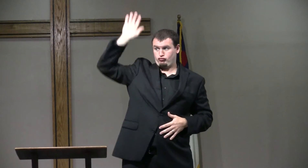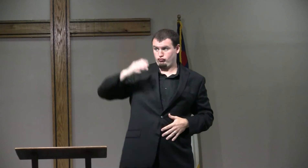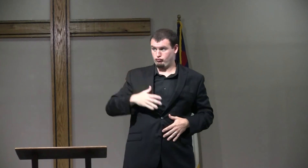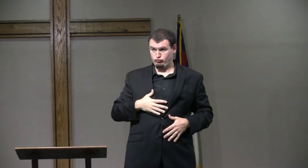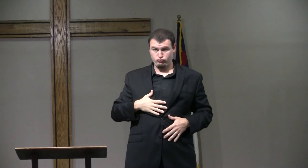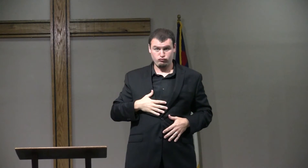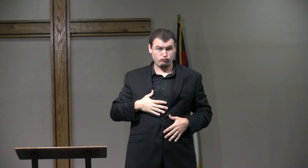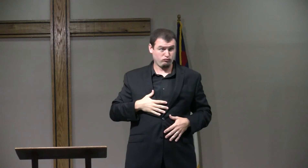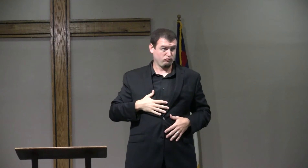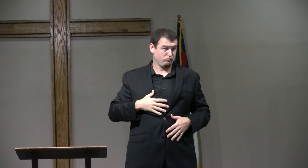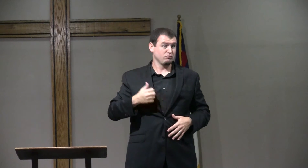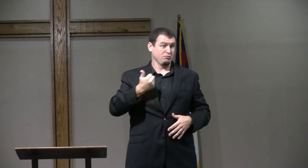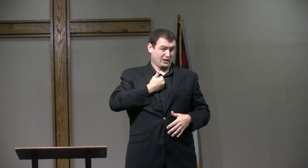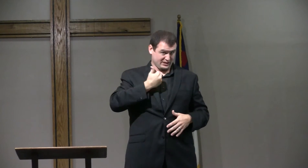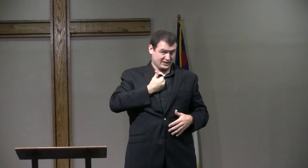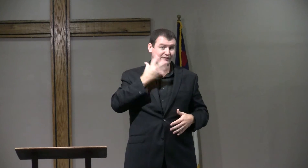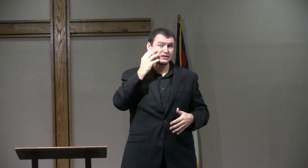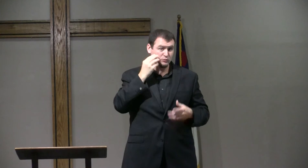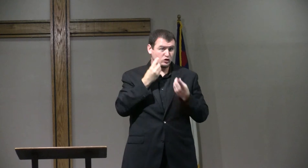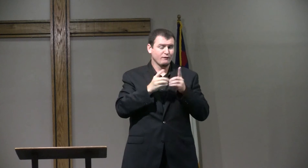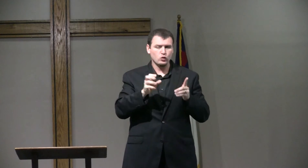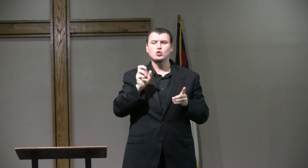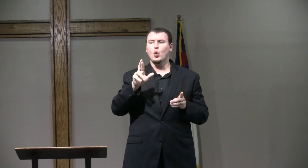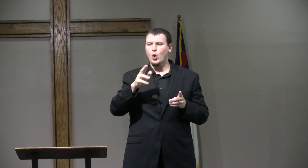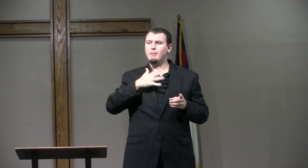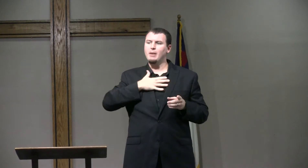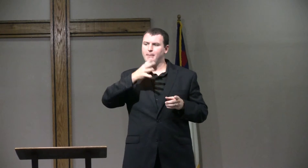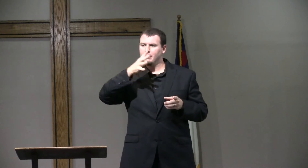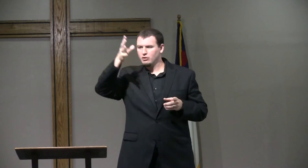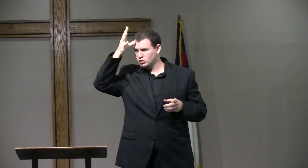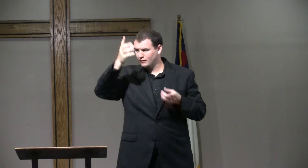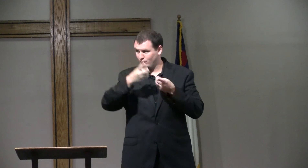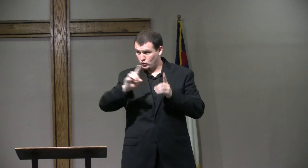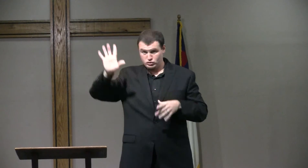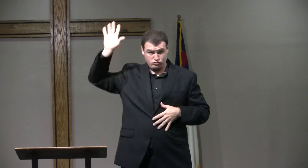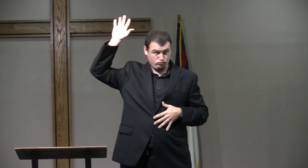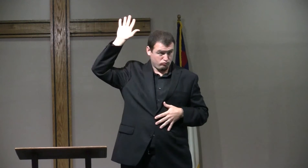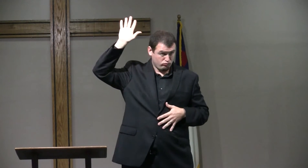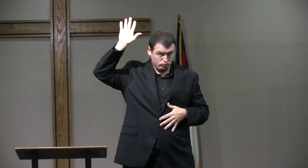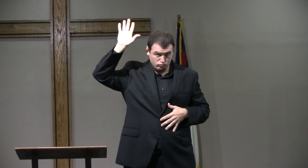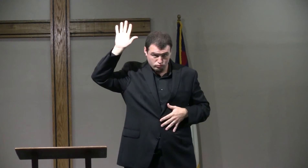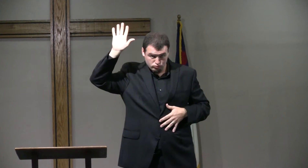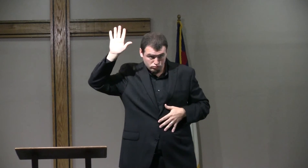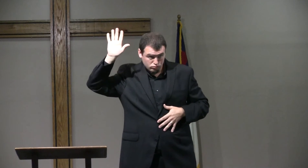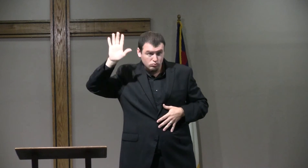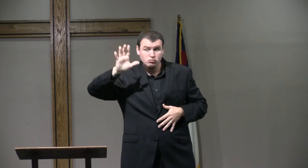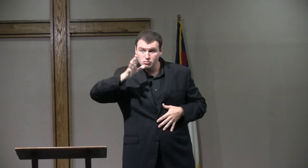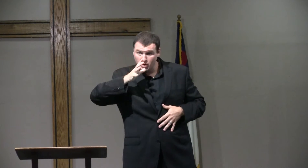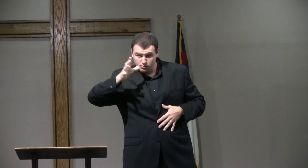75%. How many of you have seen that, have been experienced divorce? How many of you?